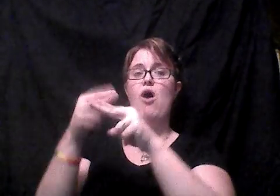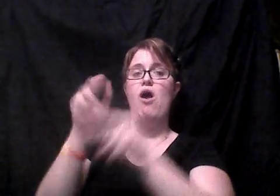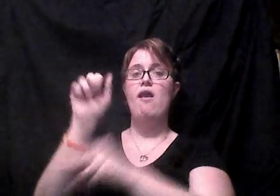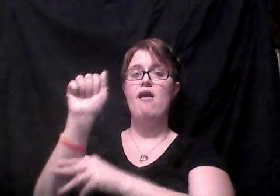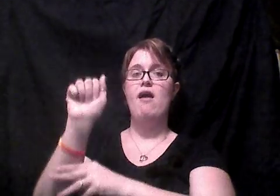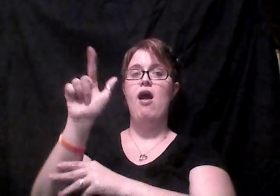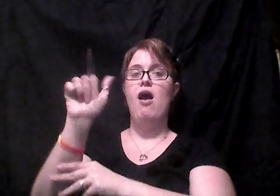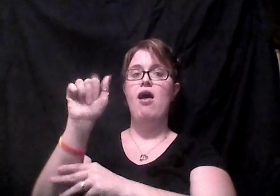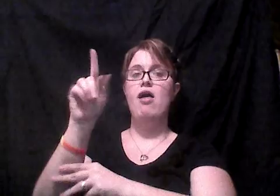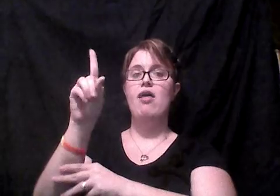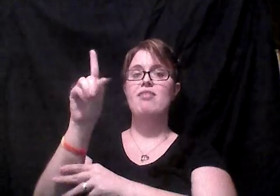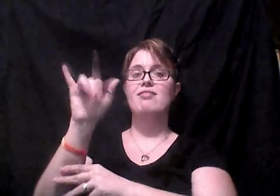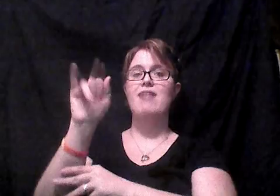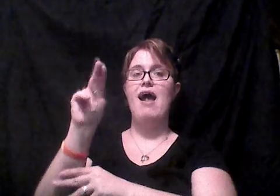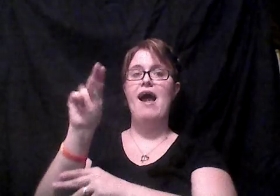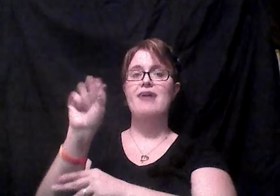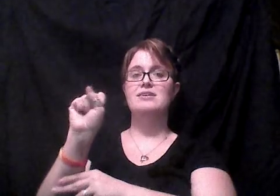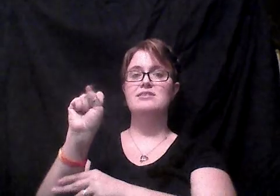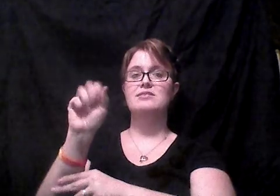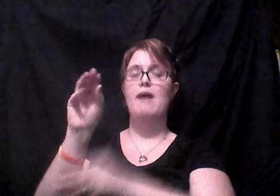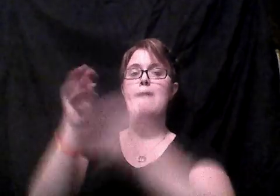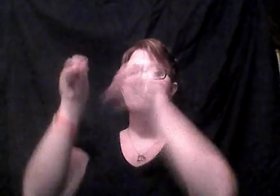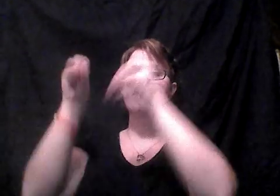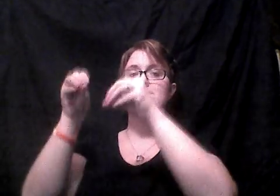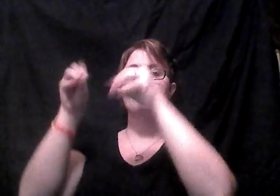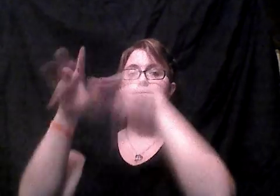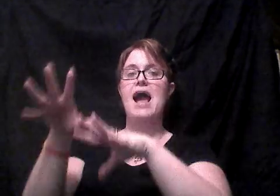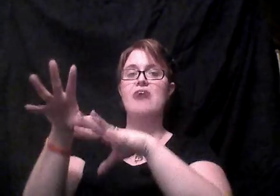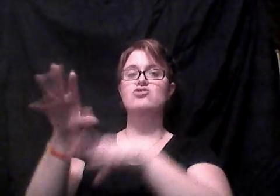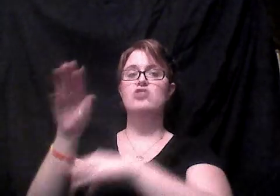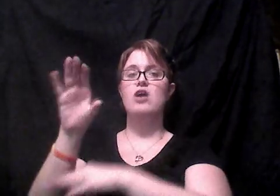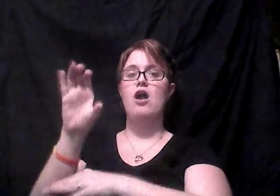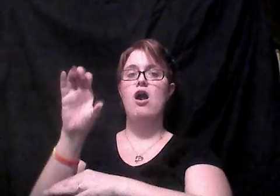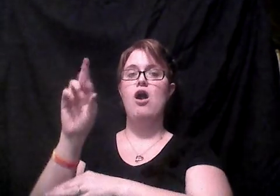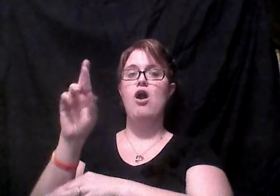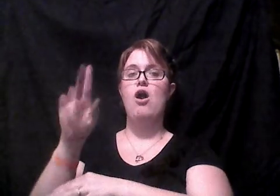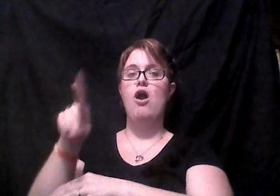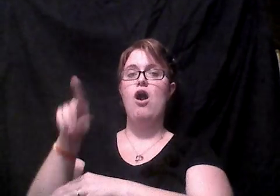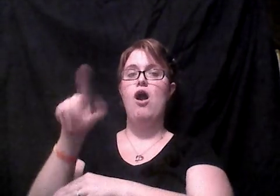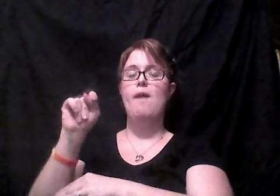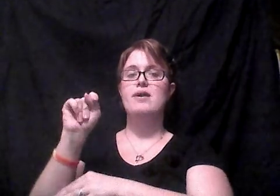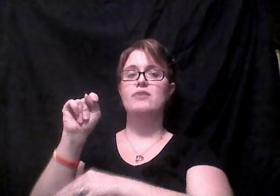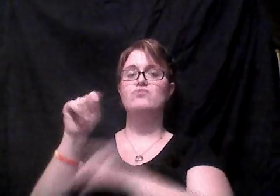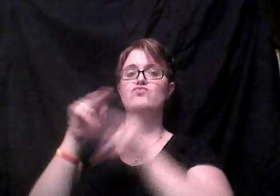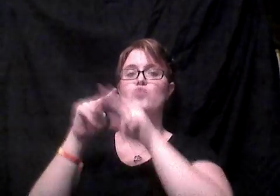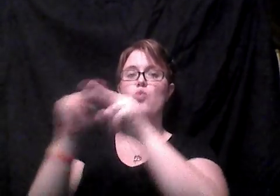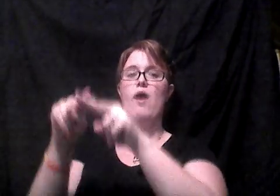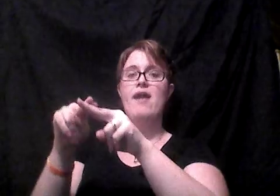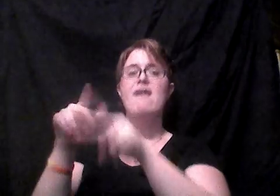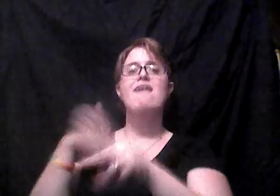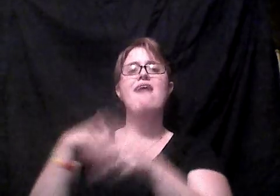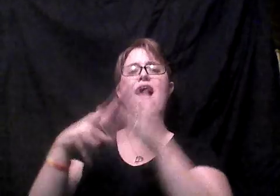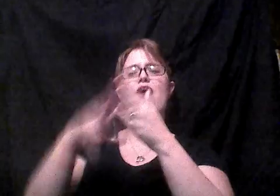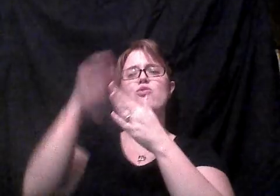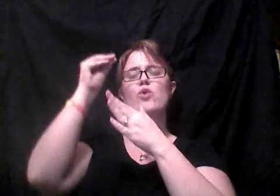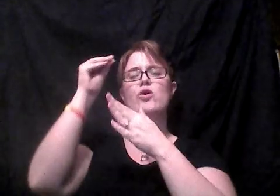years to do it, and lots of tries. And what I learned from that is that the brick walls that are in our way are there for a reason. They are not there to keep